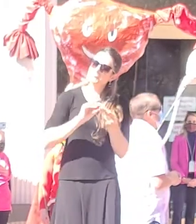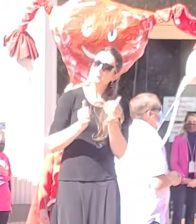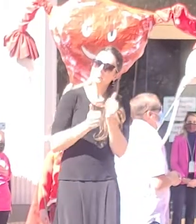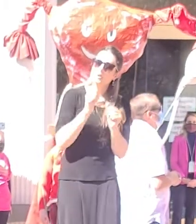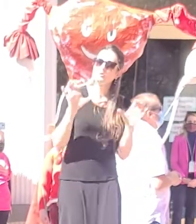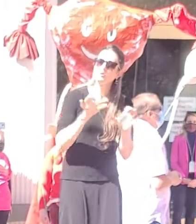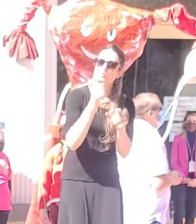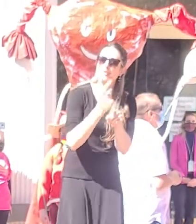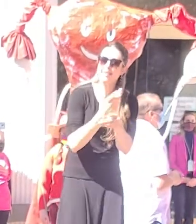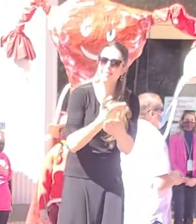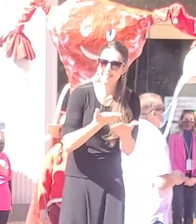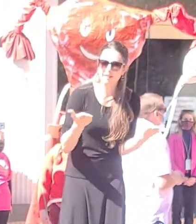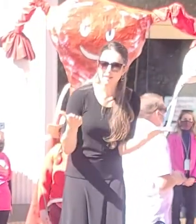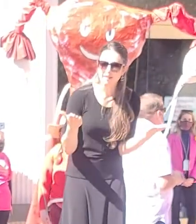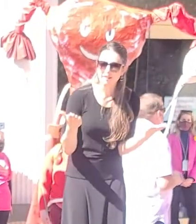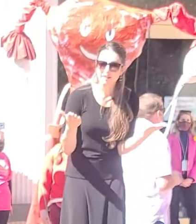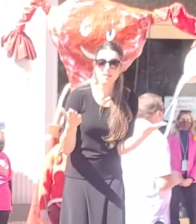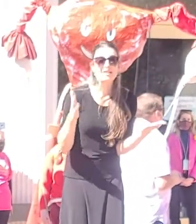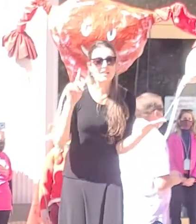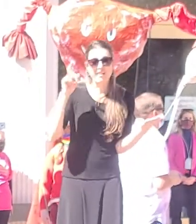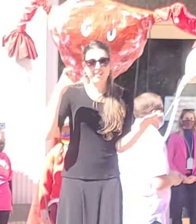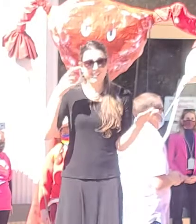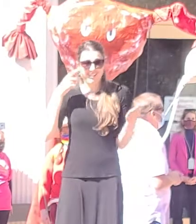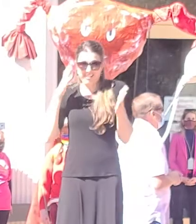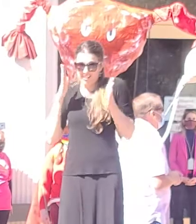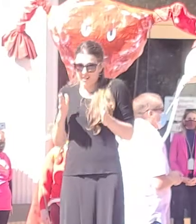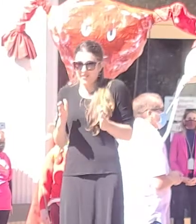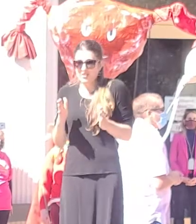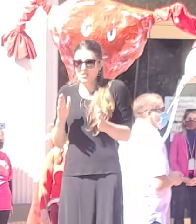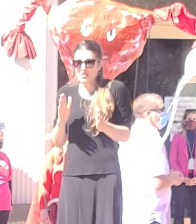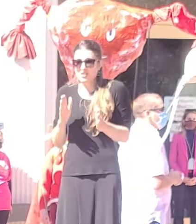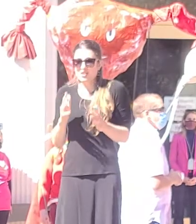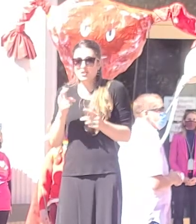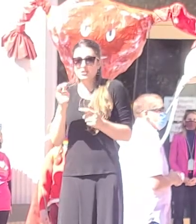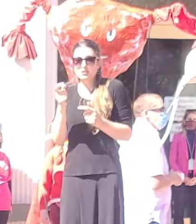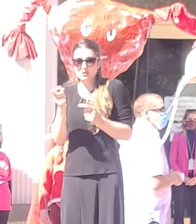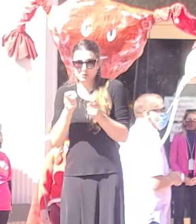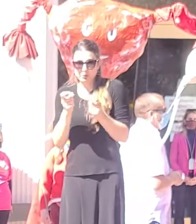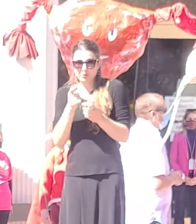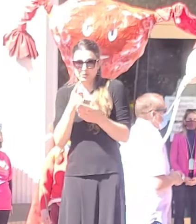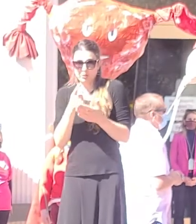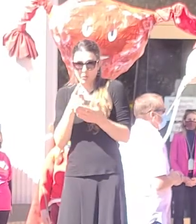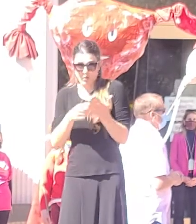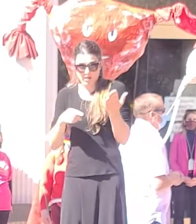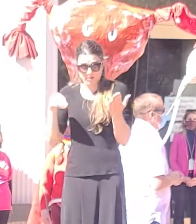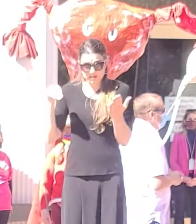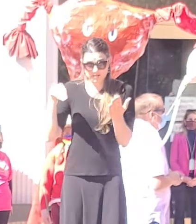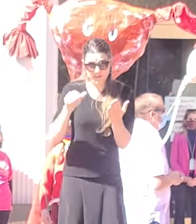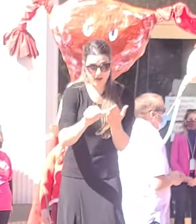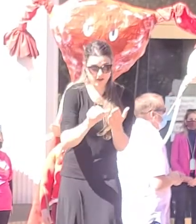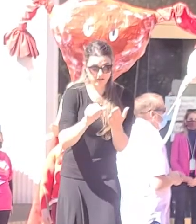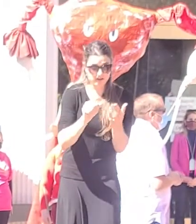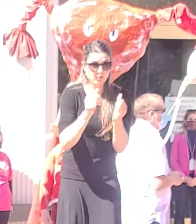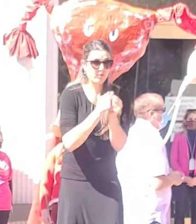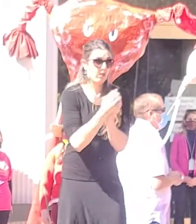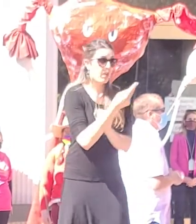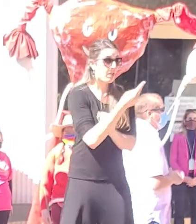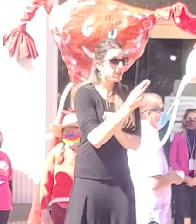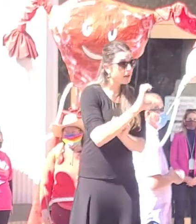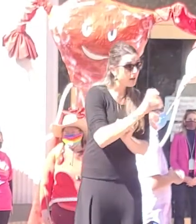a governor has control over what you spend in healthcare and in Medicaid.